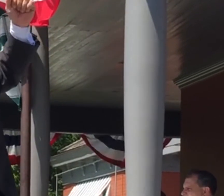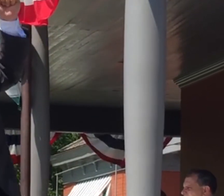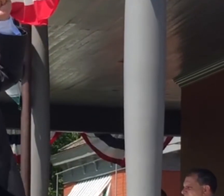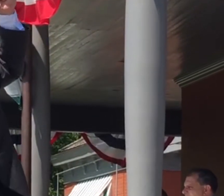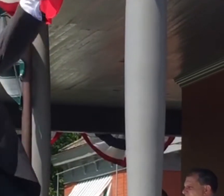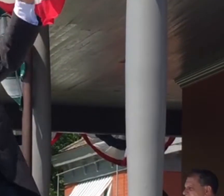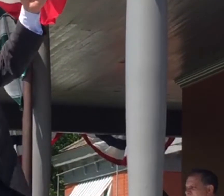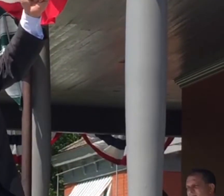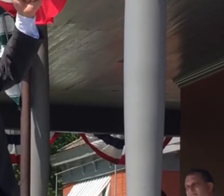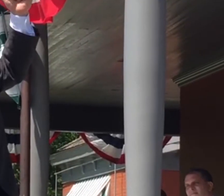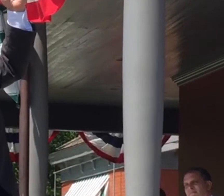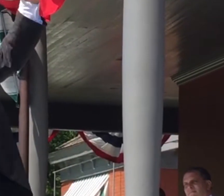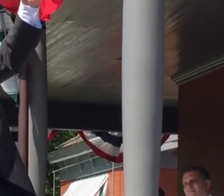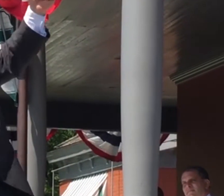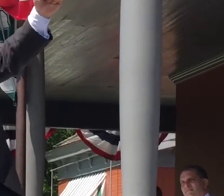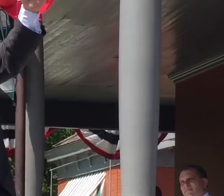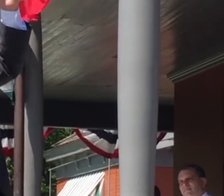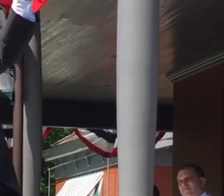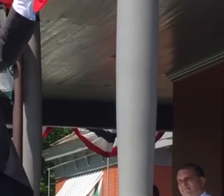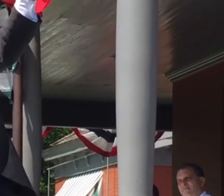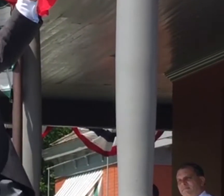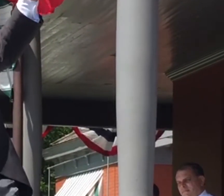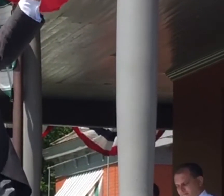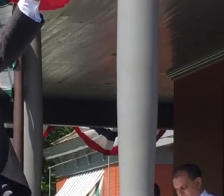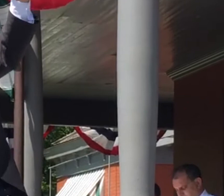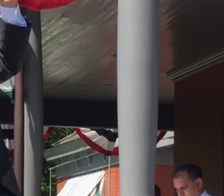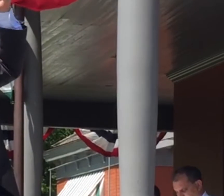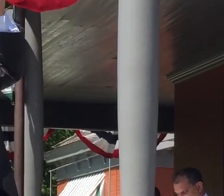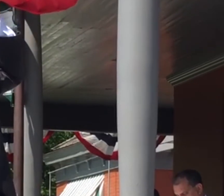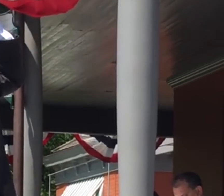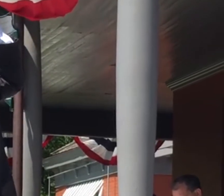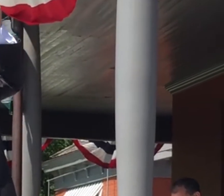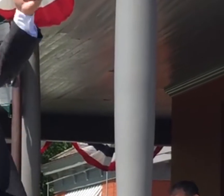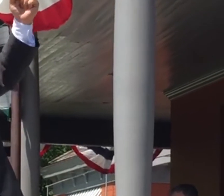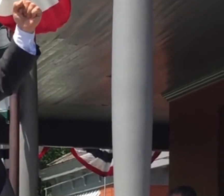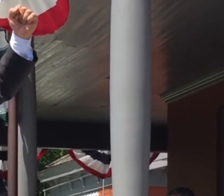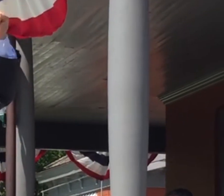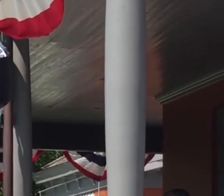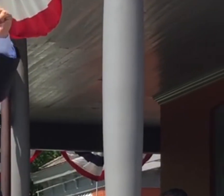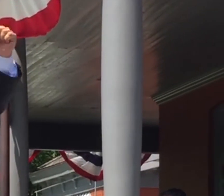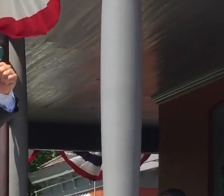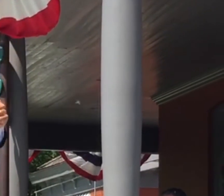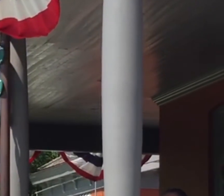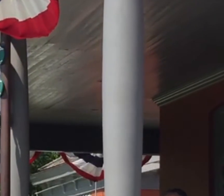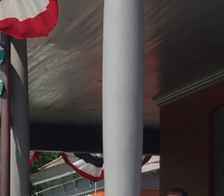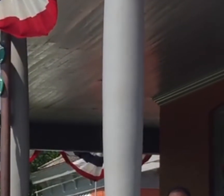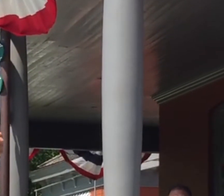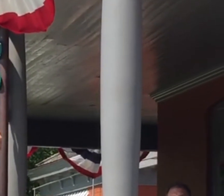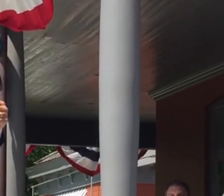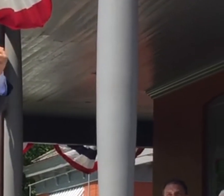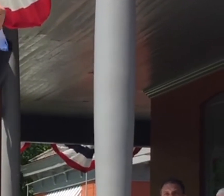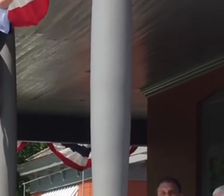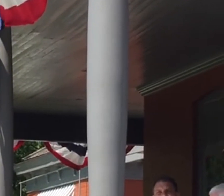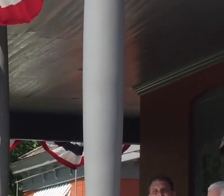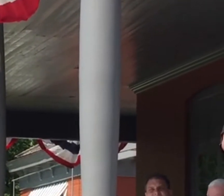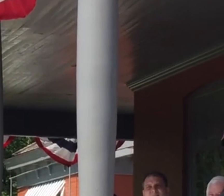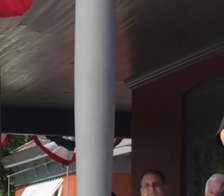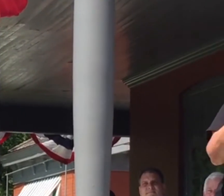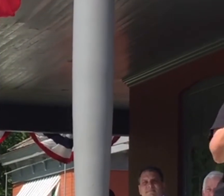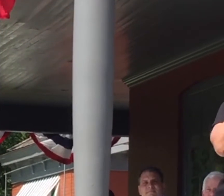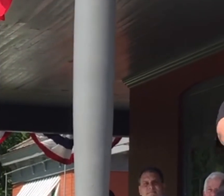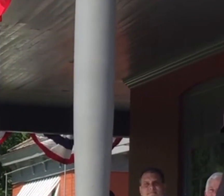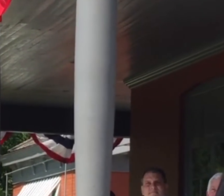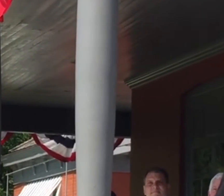has given us, most especially life, liberty, and the pursuit of happiness that is remembered in our Declaration of